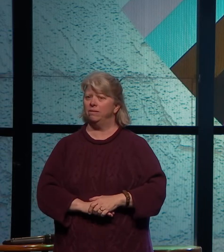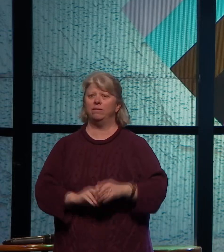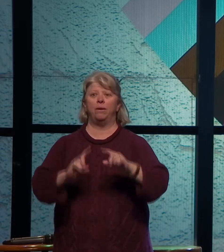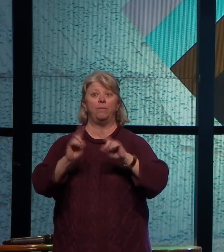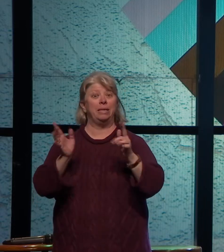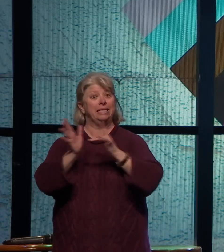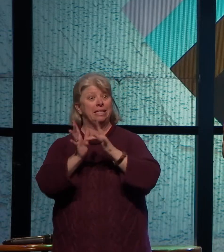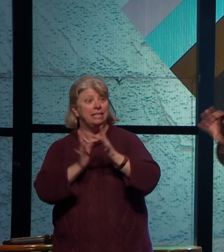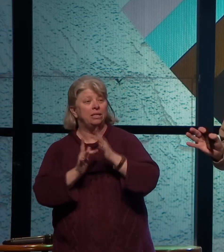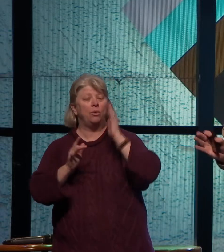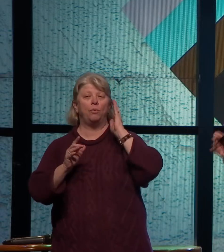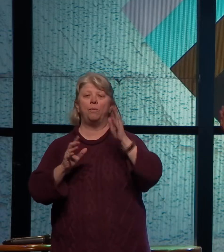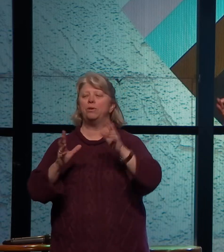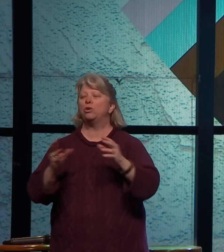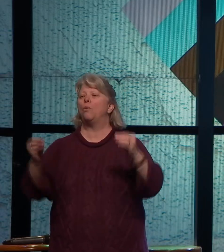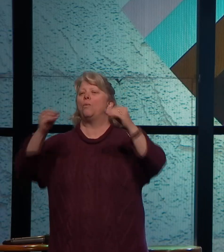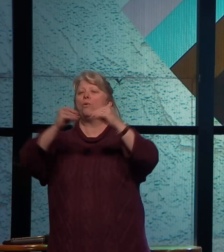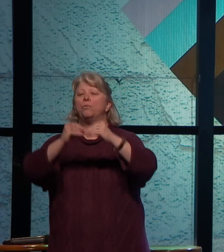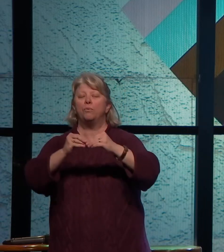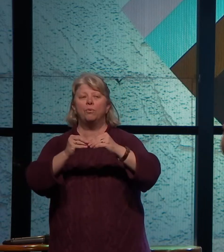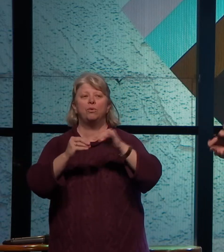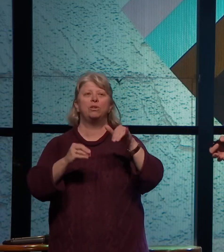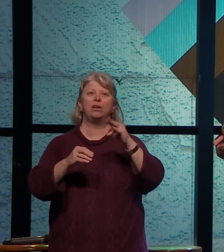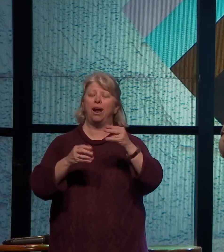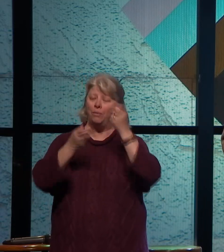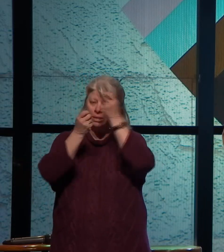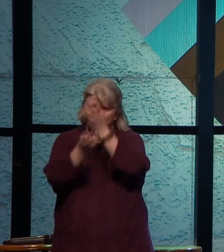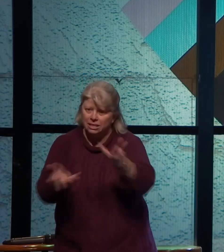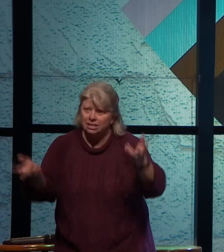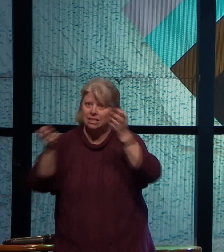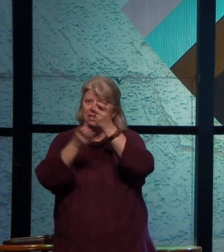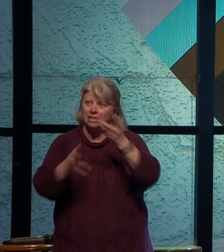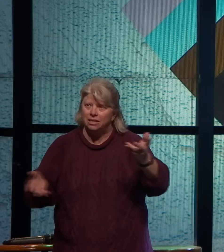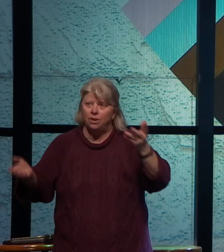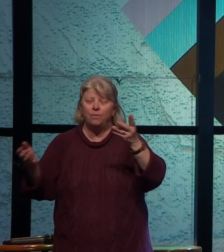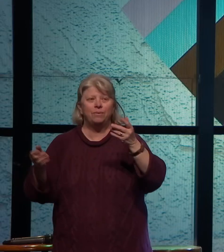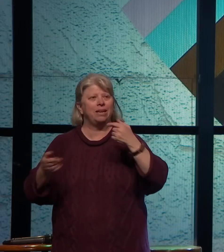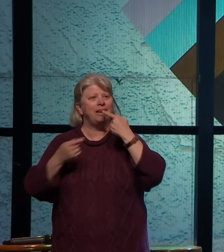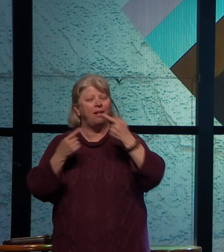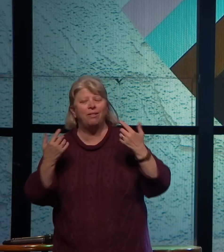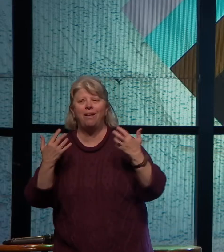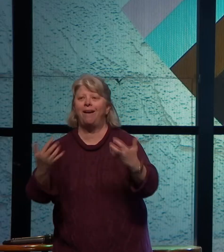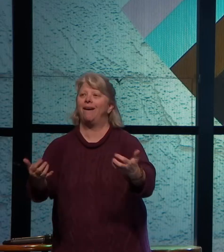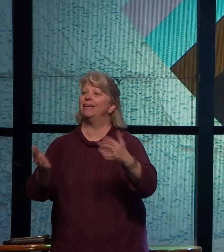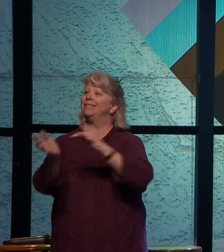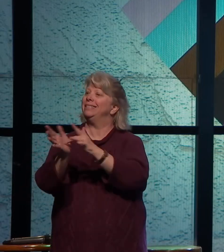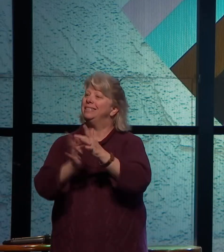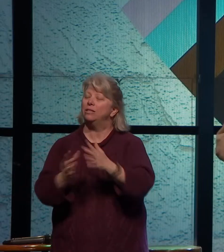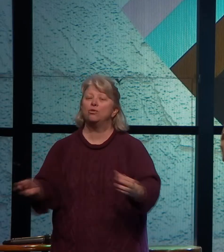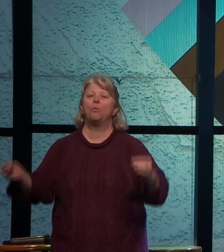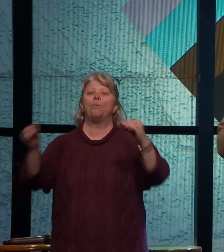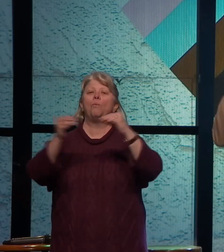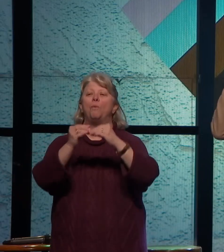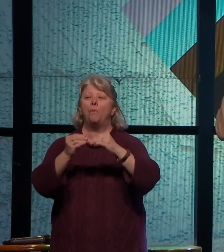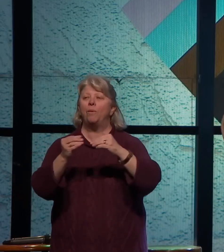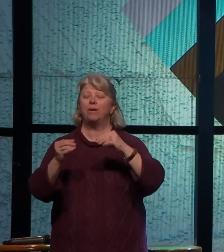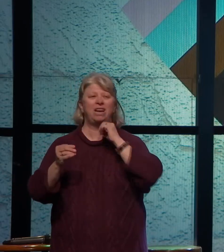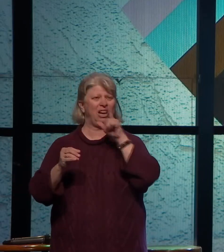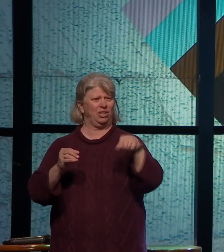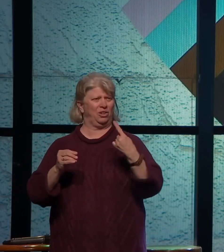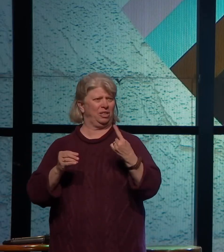But Jesus is going to be so much more. And that's really what John is wanting to do here. John's wanting to let his audience know Jesus is so much more than... If Jesus was